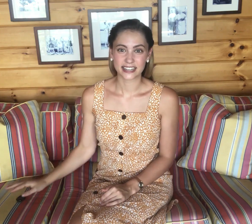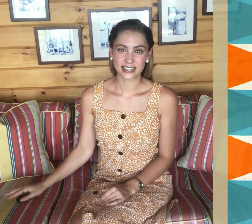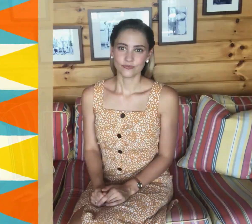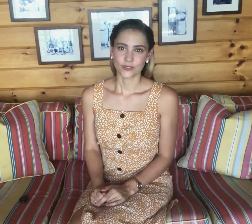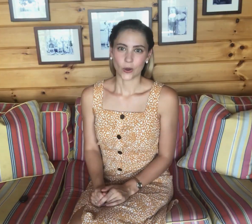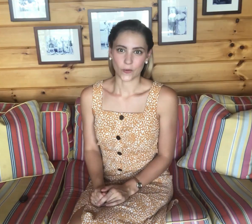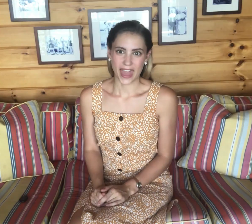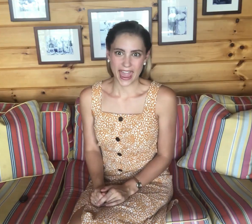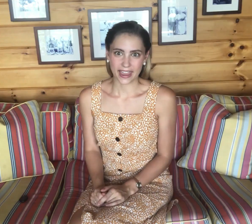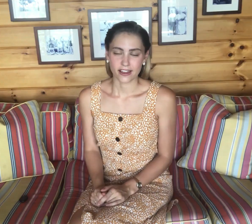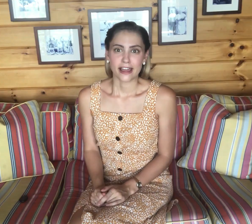Pat, pat, pat, pat, pat.